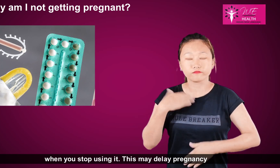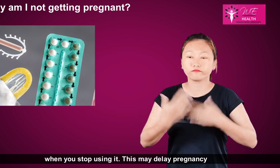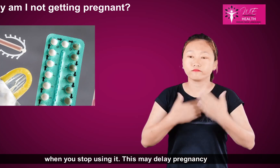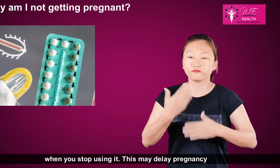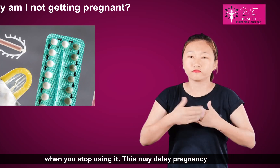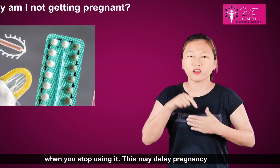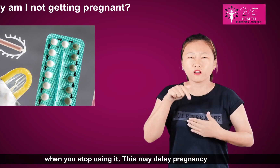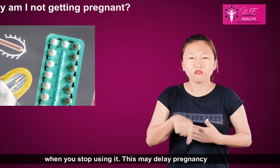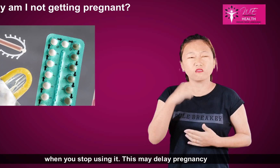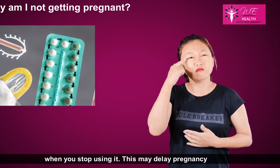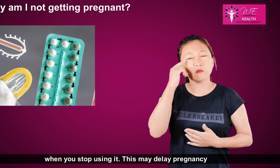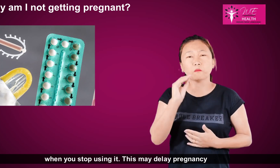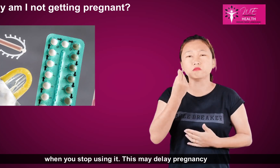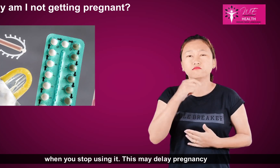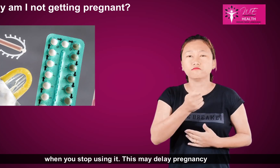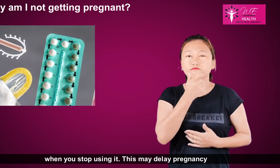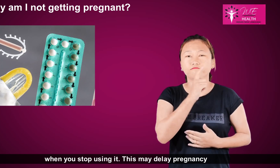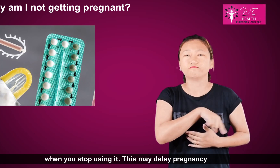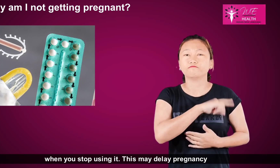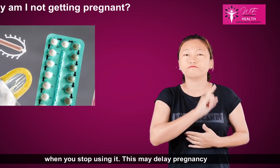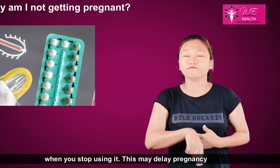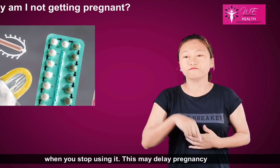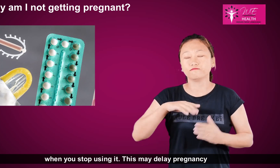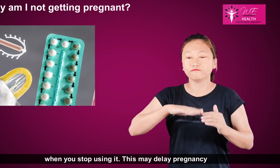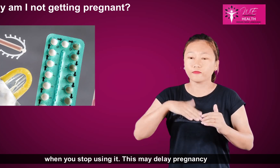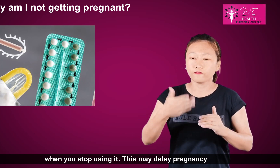When you stop using it, this may delay pregnancy.